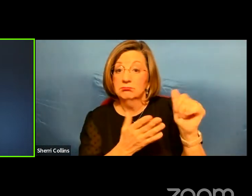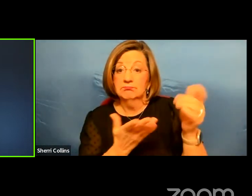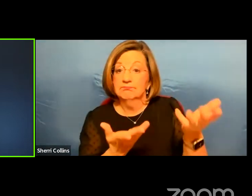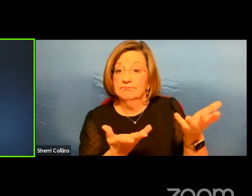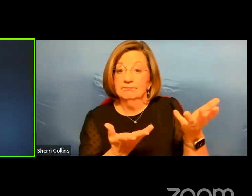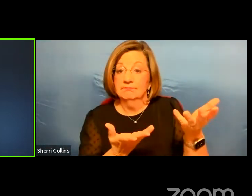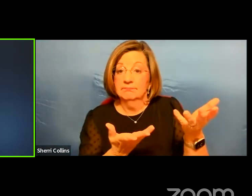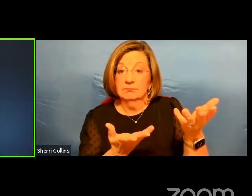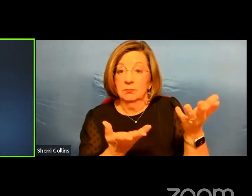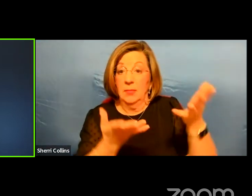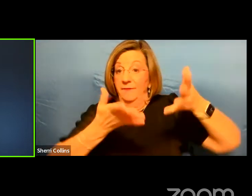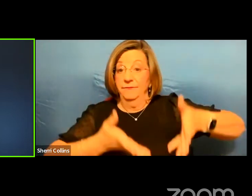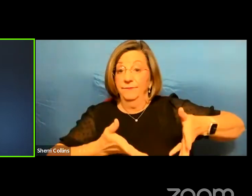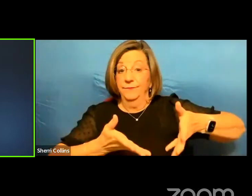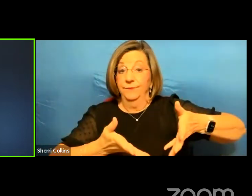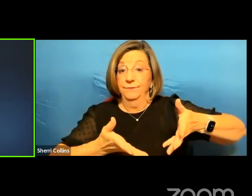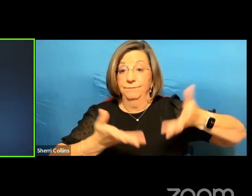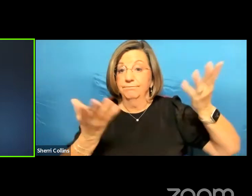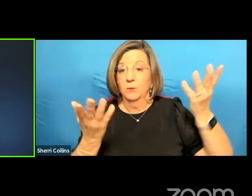$21,805.